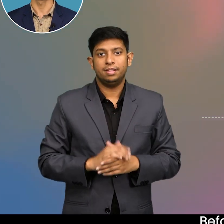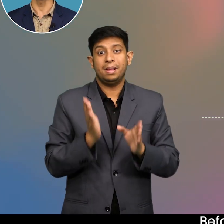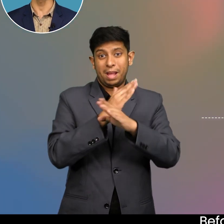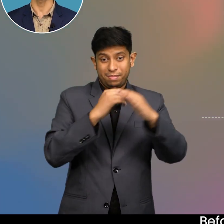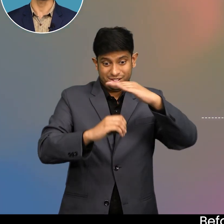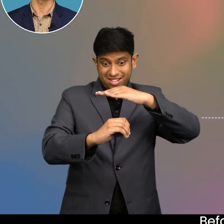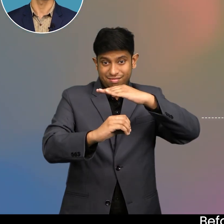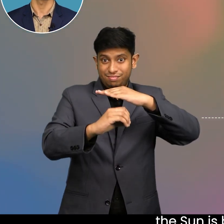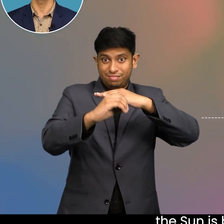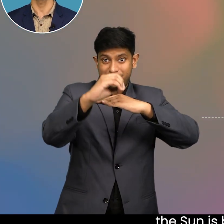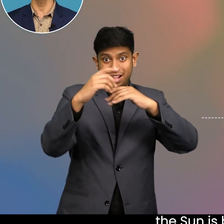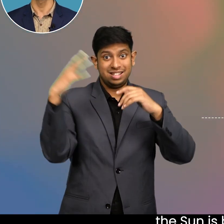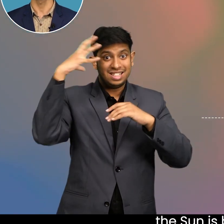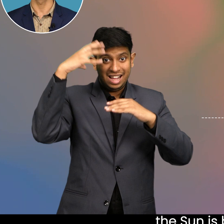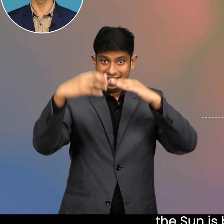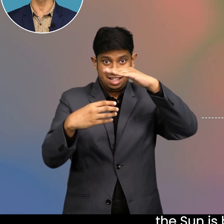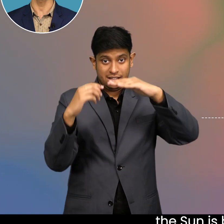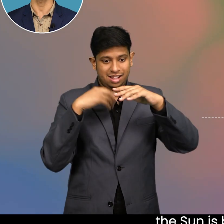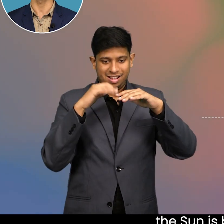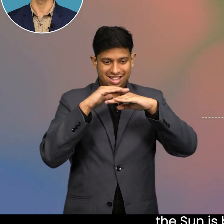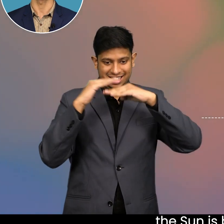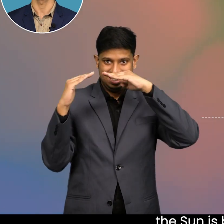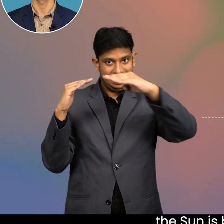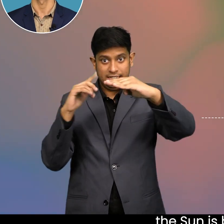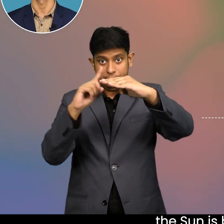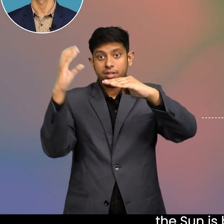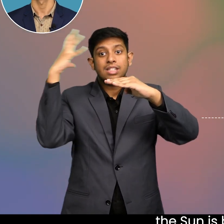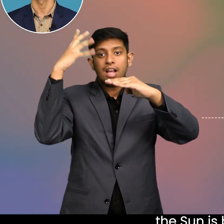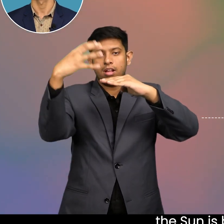Before sunrise, the sun is below the horizon.